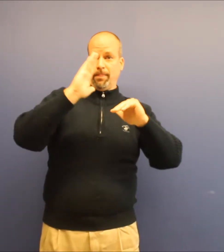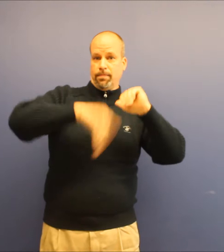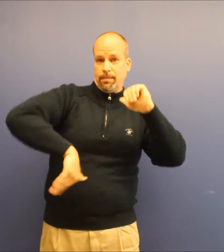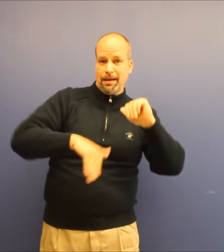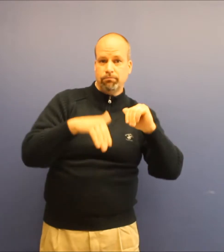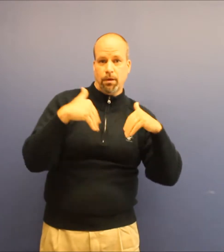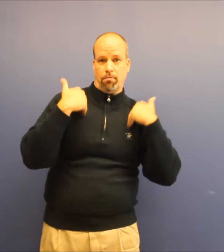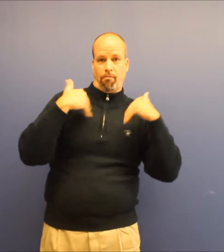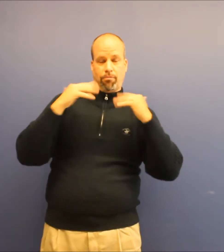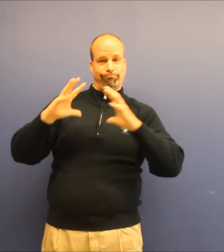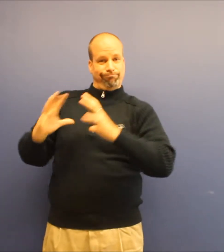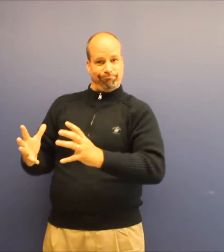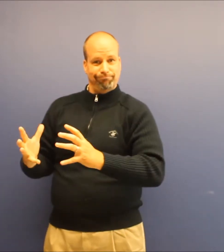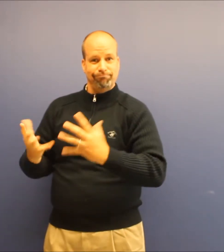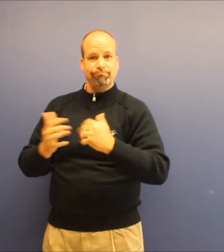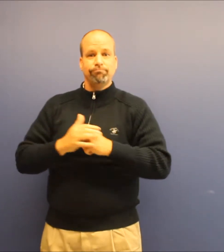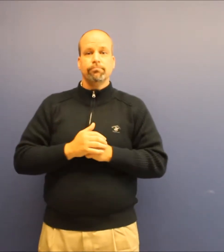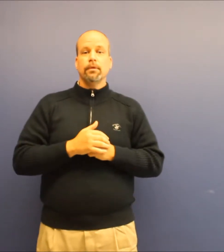more than 3 times what the youngest pay.